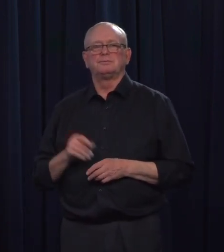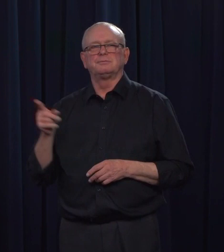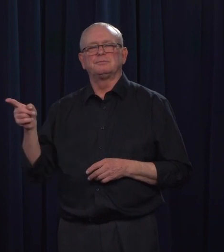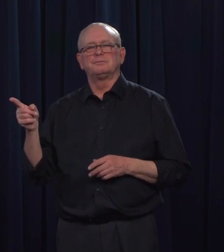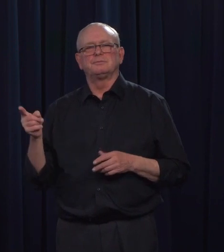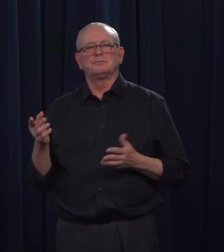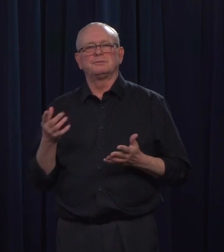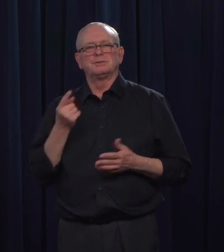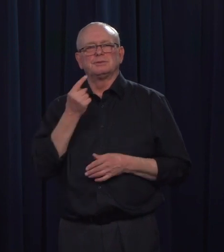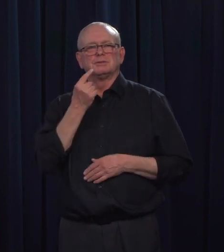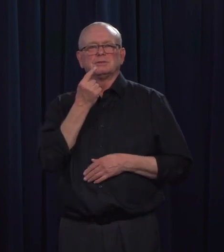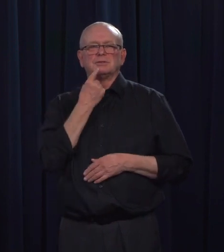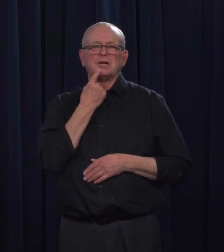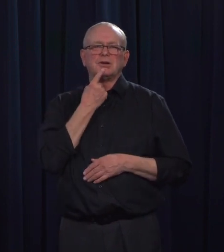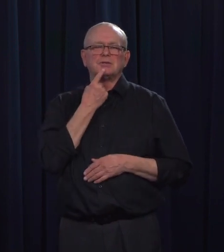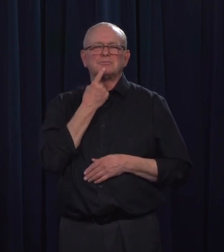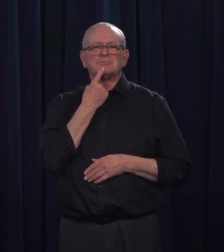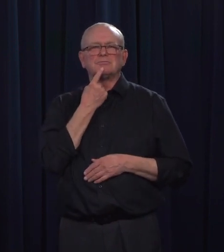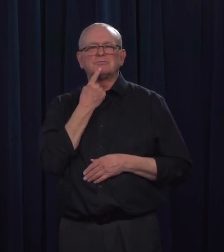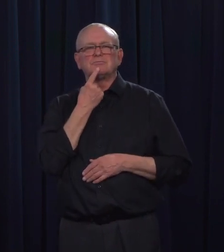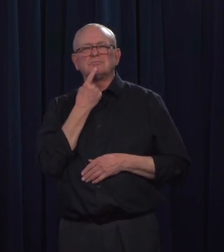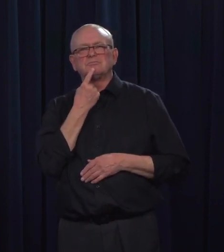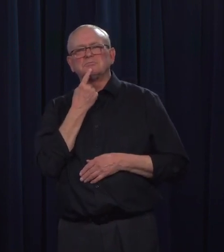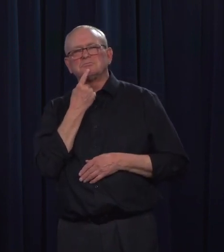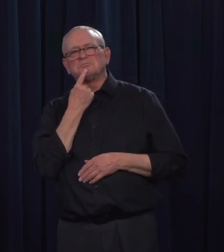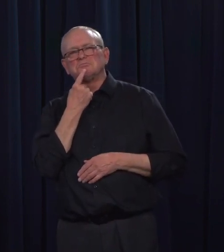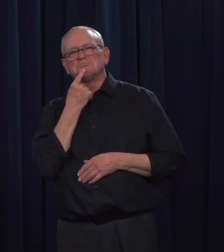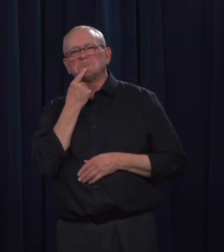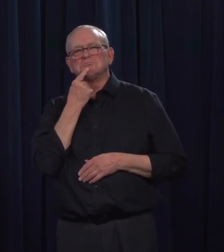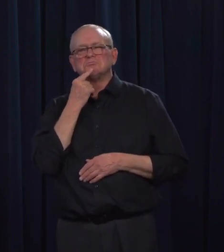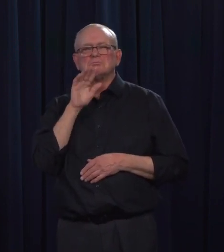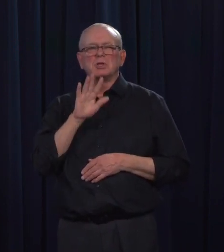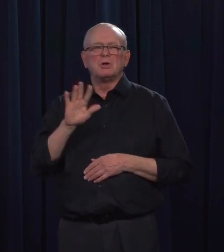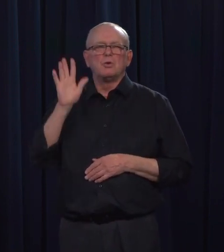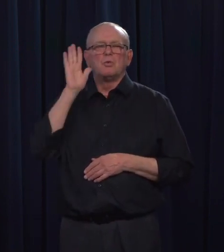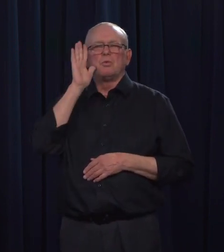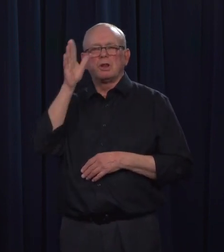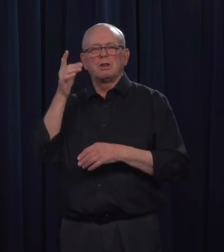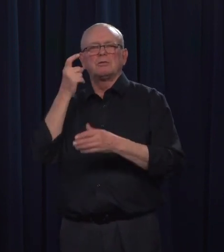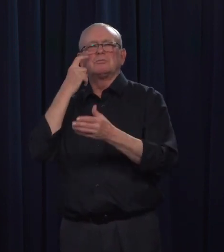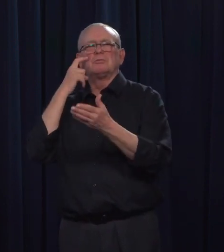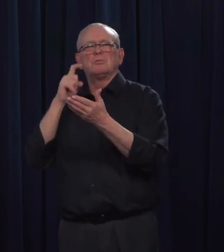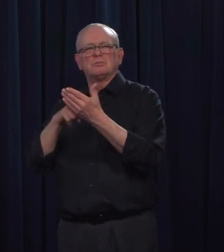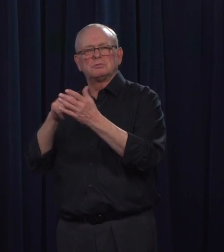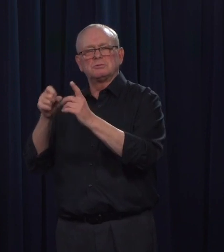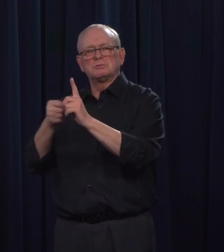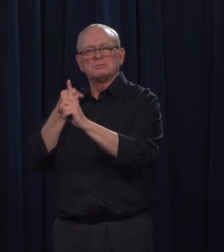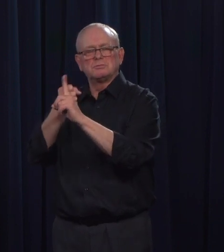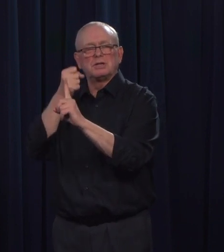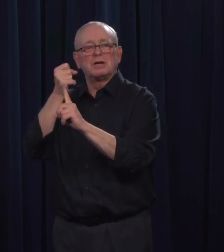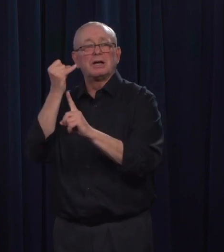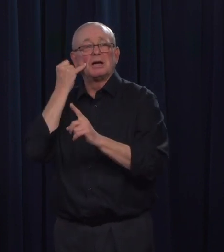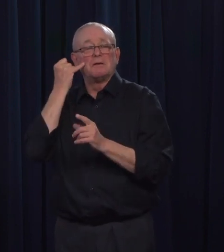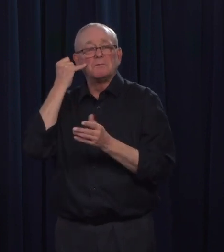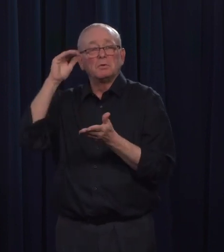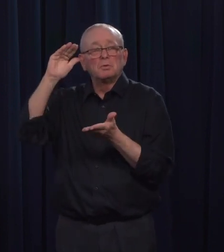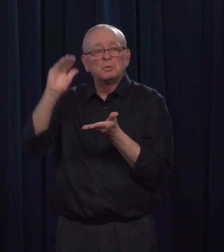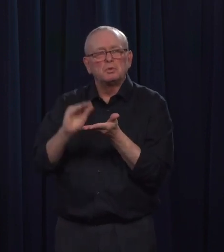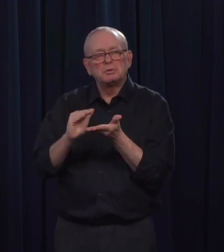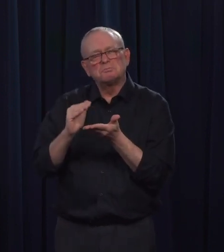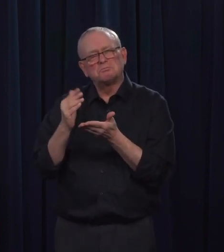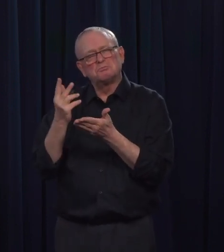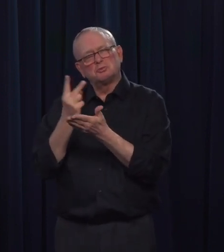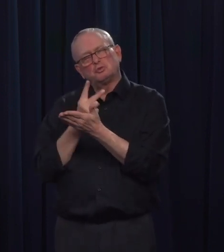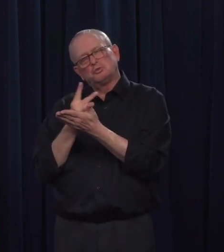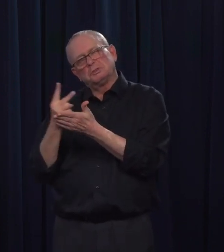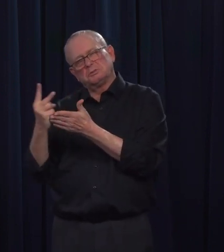any measures put in place that we're going to see the impact of it. It's been 2 weeks since the mass gathering ban of 250 people was put in place. Are we going to